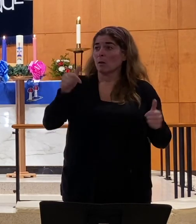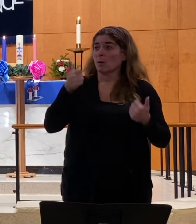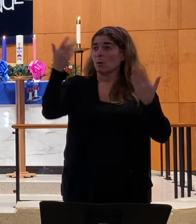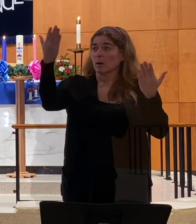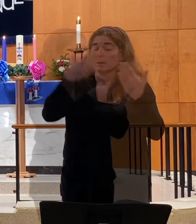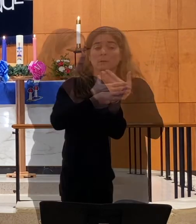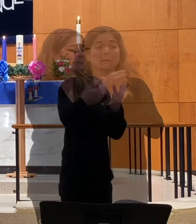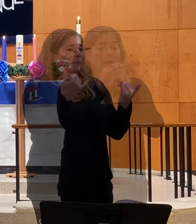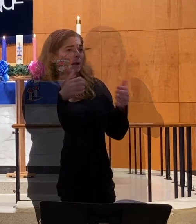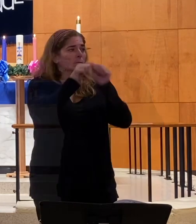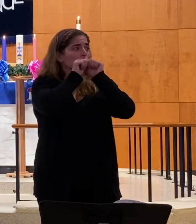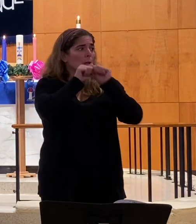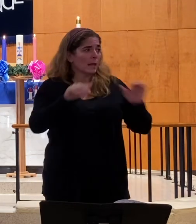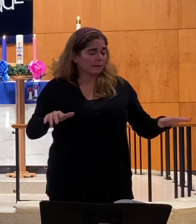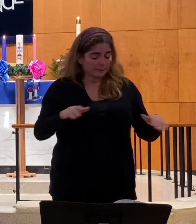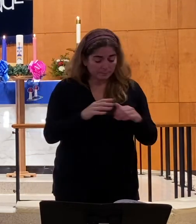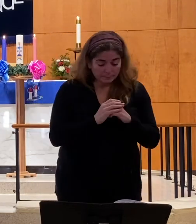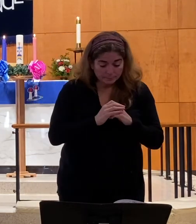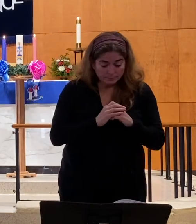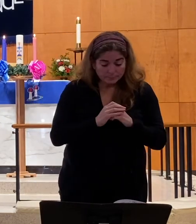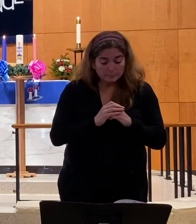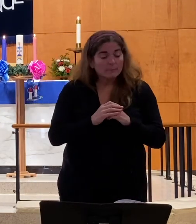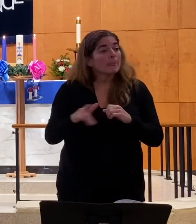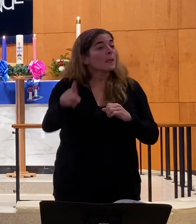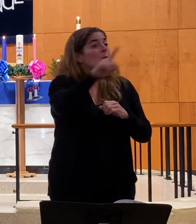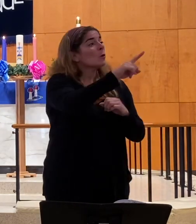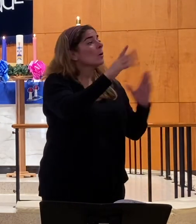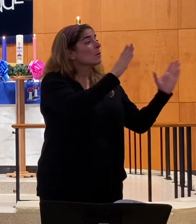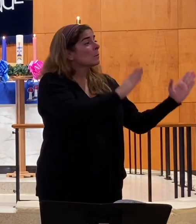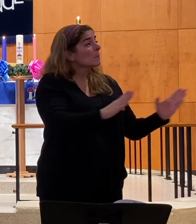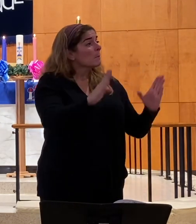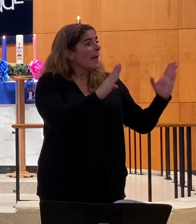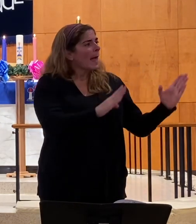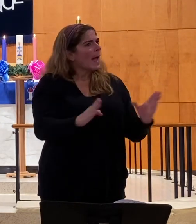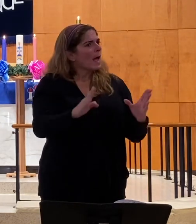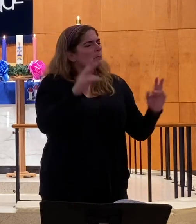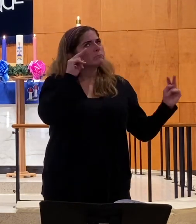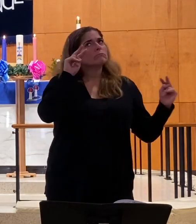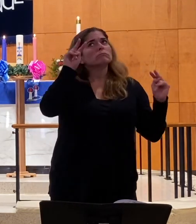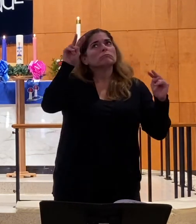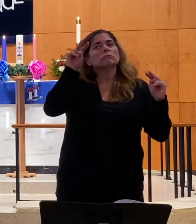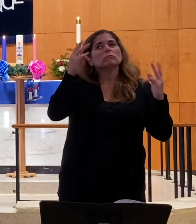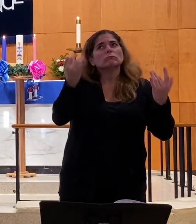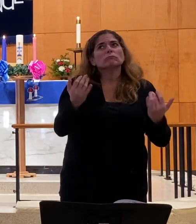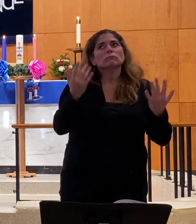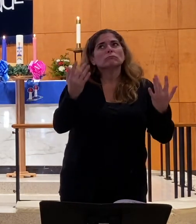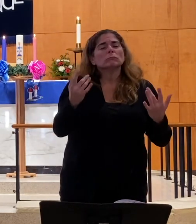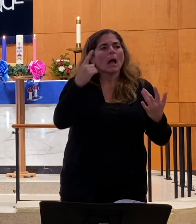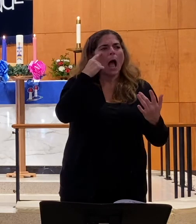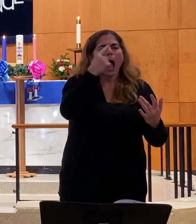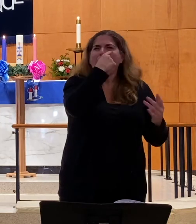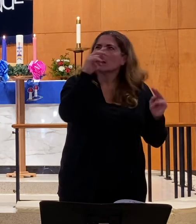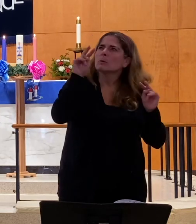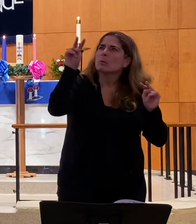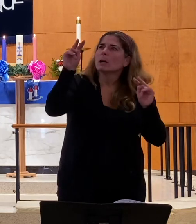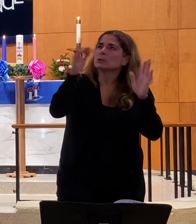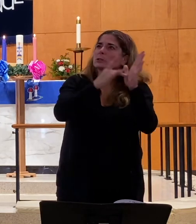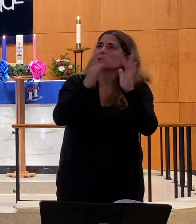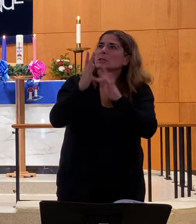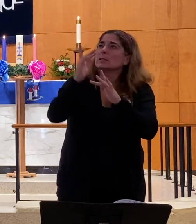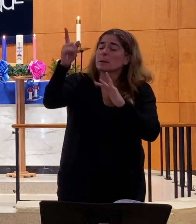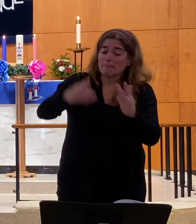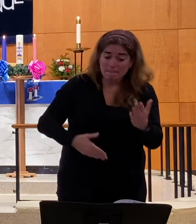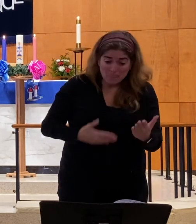Amen. In all your Advent preparations, remain watchful, with your eyes on Christ, whose birth